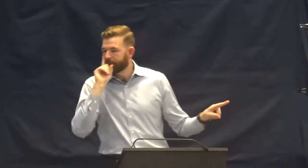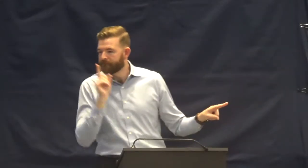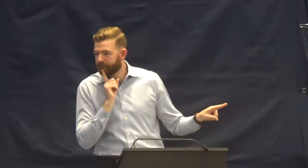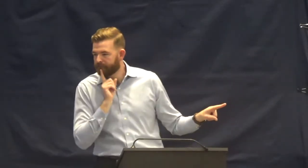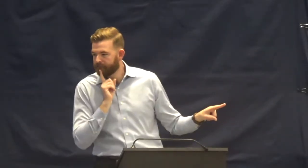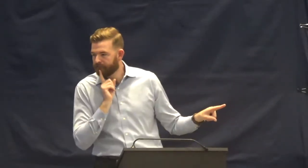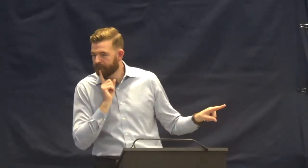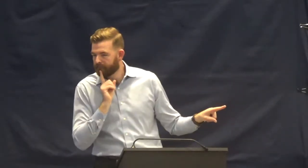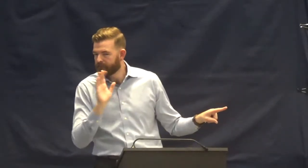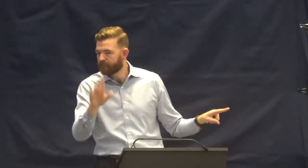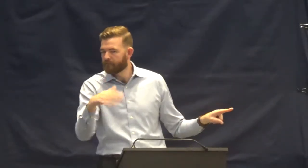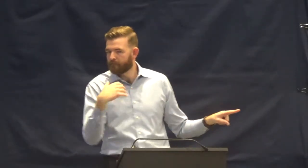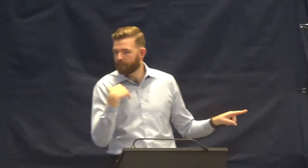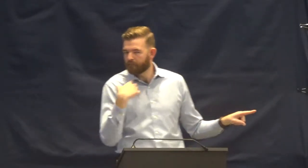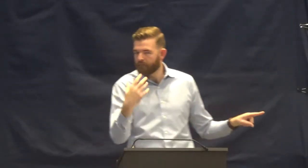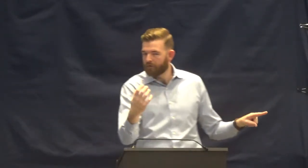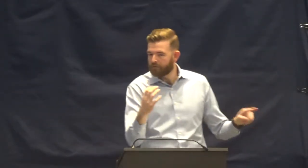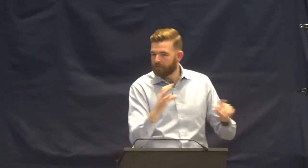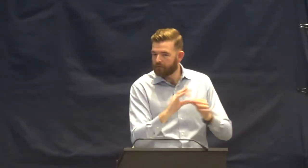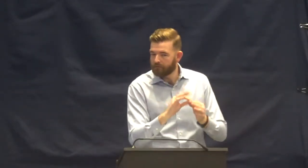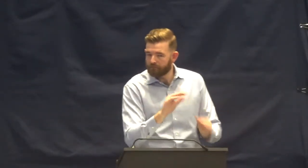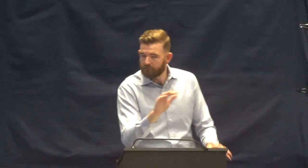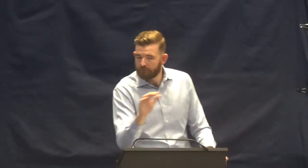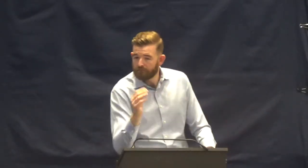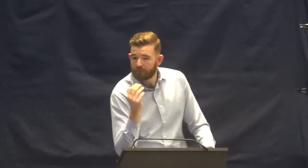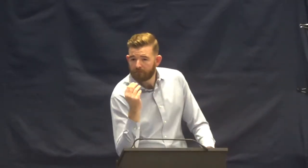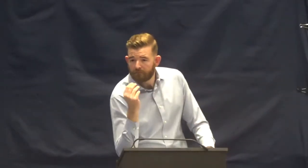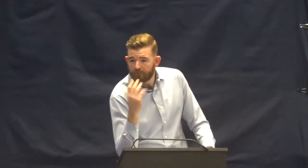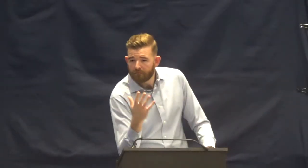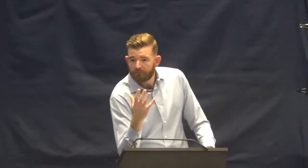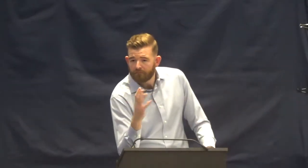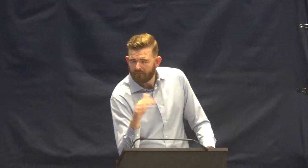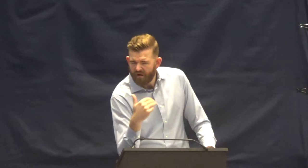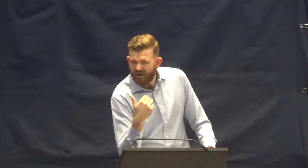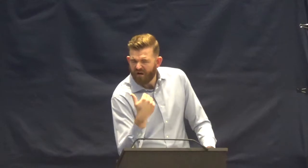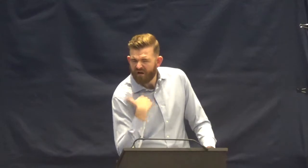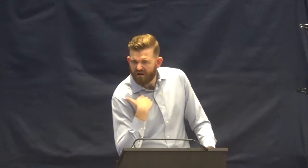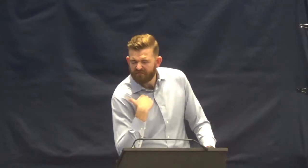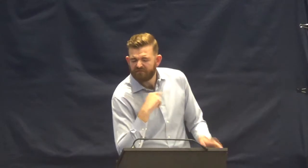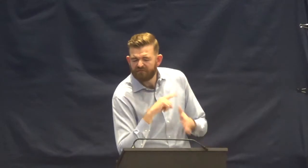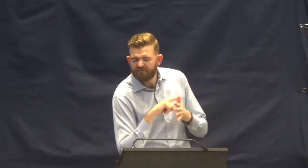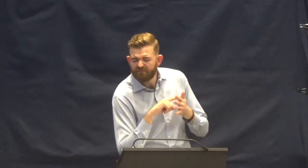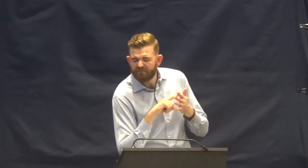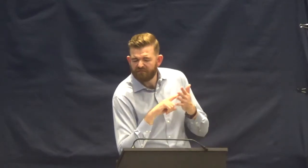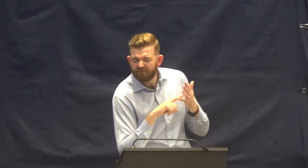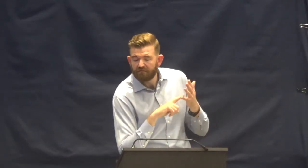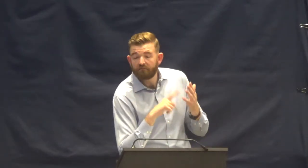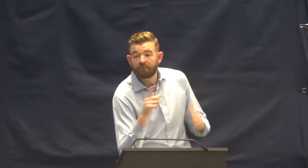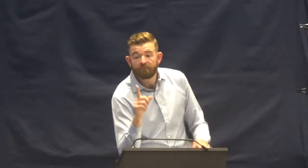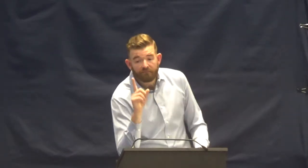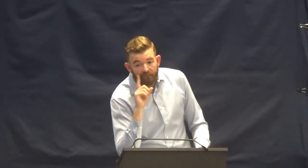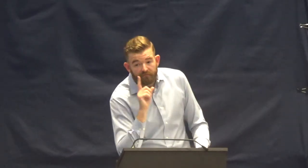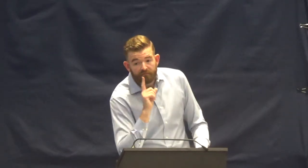Well, maybe some people have internalized the concept that hearing people are better than the deaf. But I'm here to tell